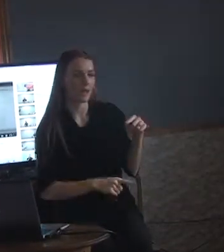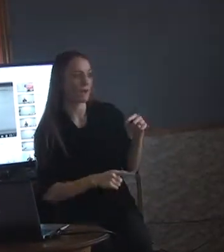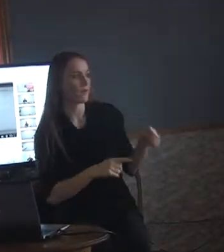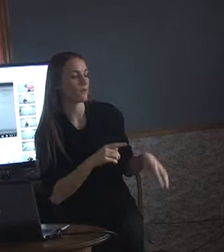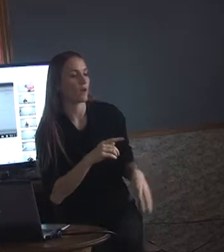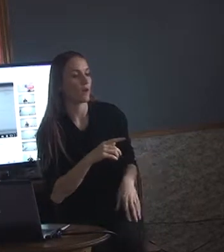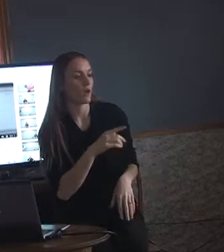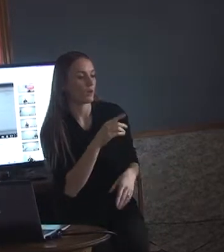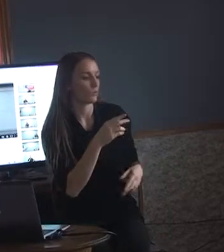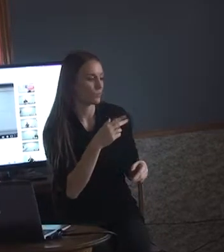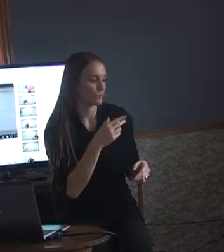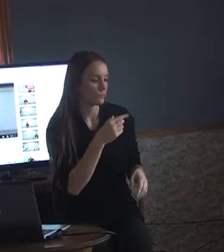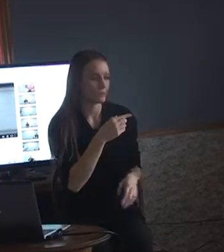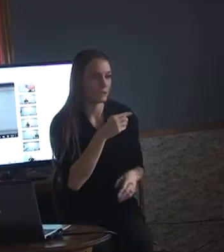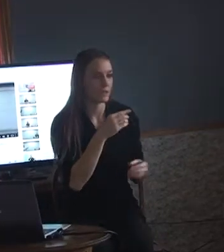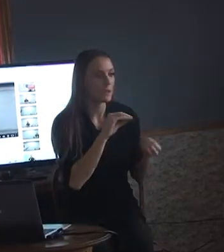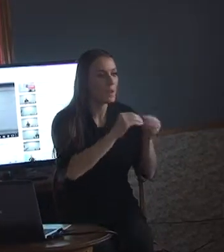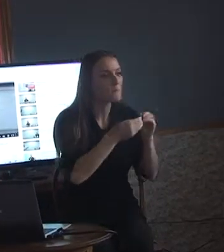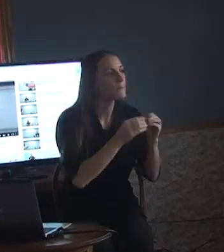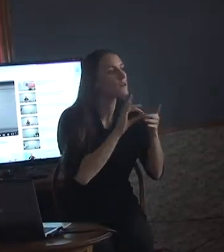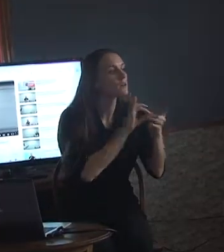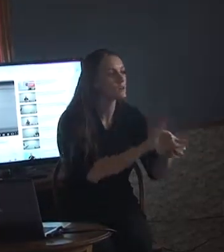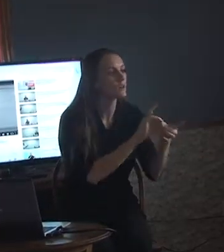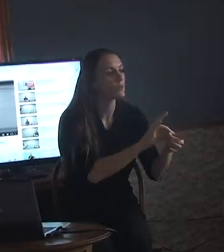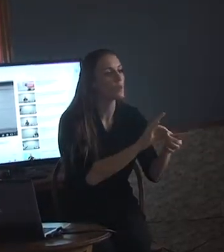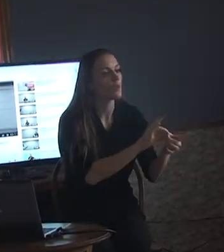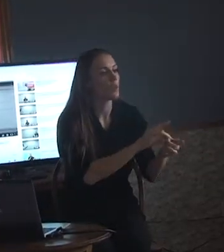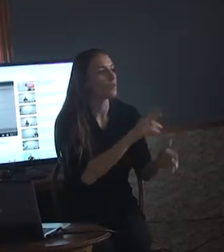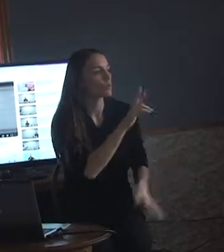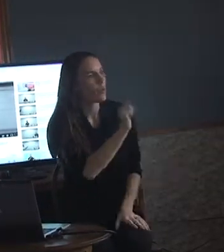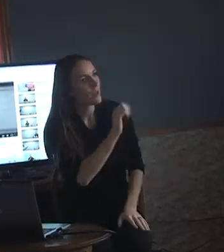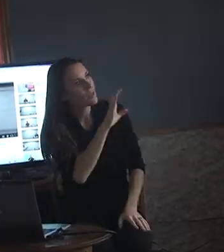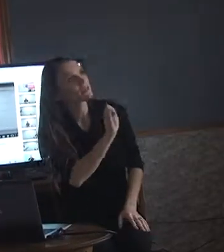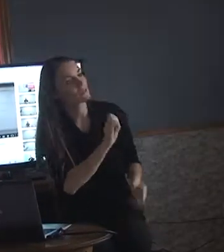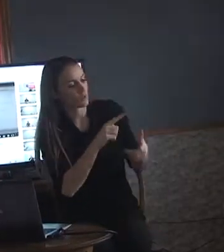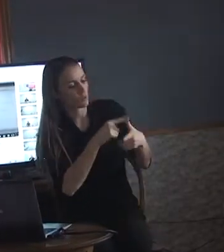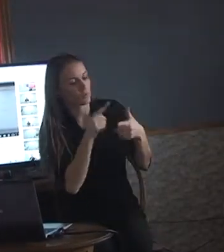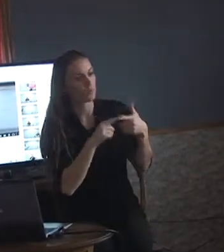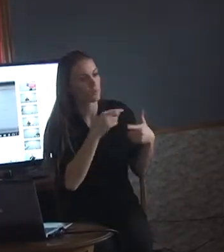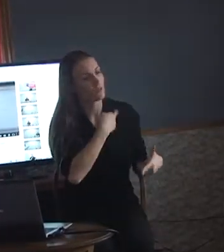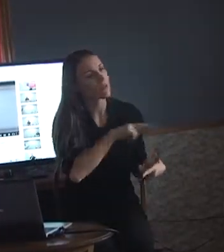religion or Democrat or political preference. Things like that.